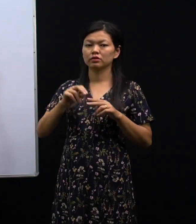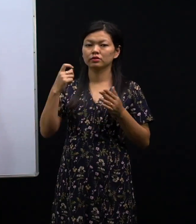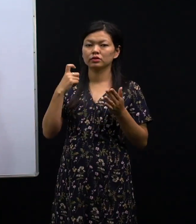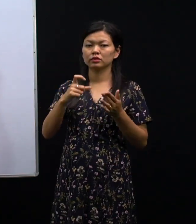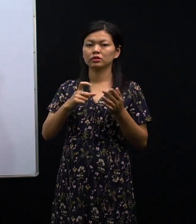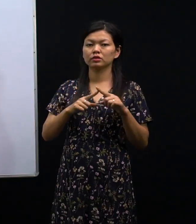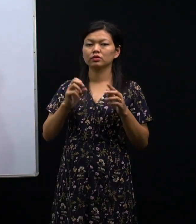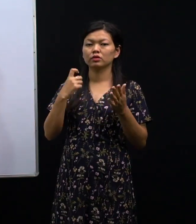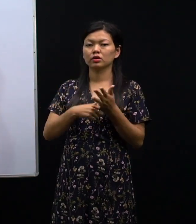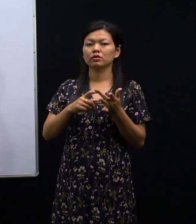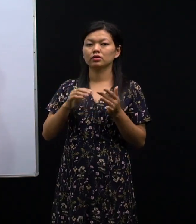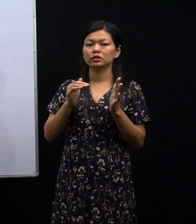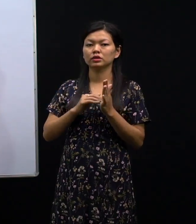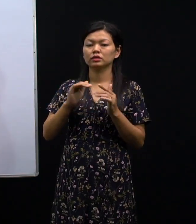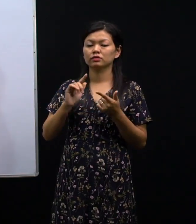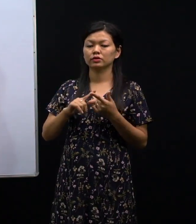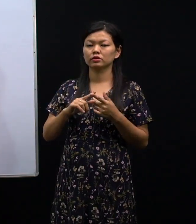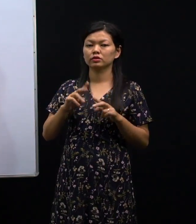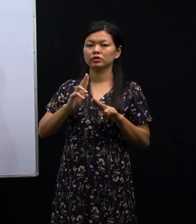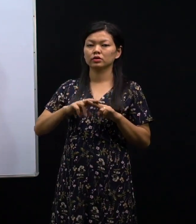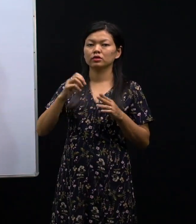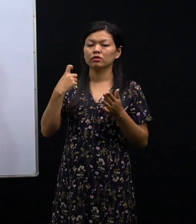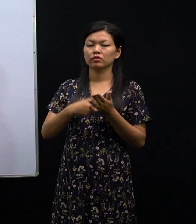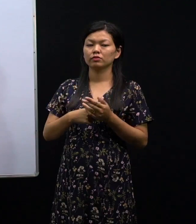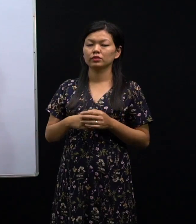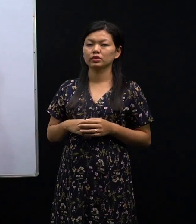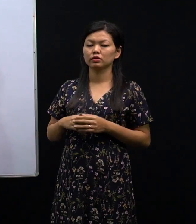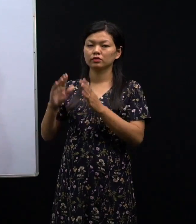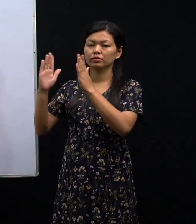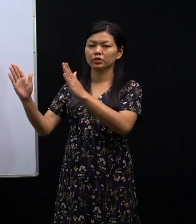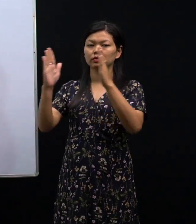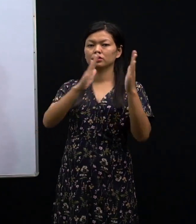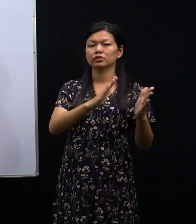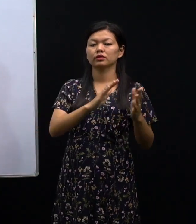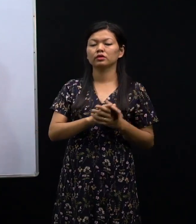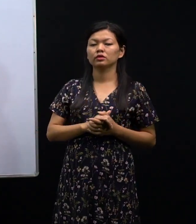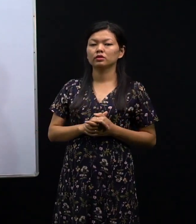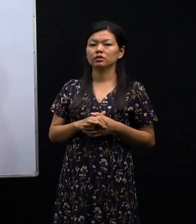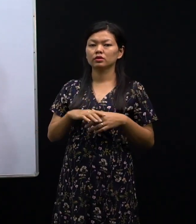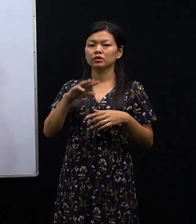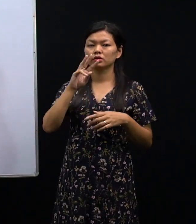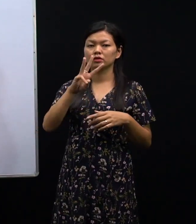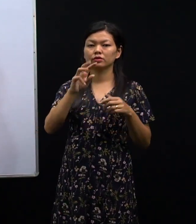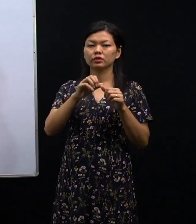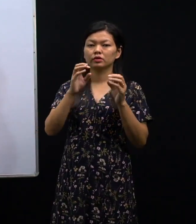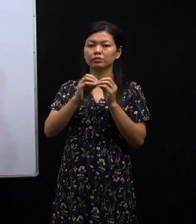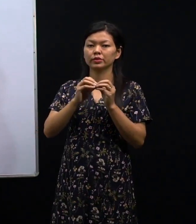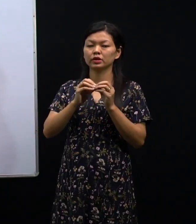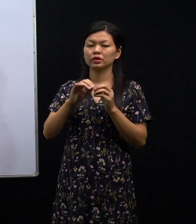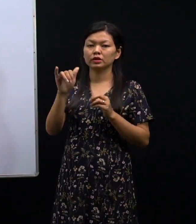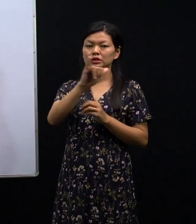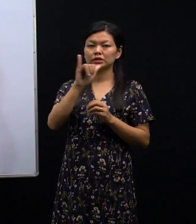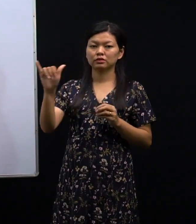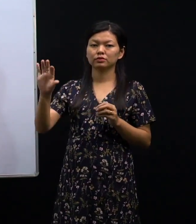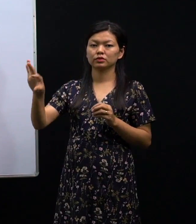this is from here you can make it. You just keep a b cube, bring these to that side and take 3ab common. So what will